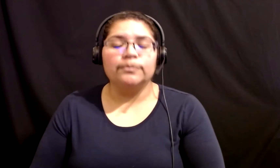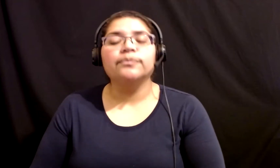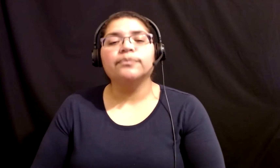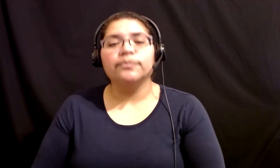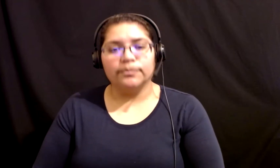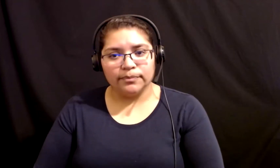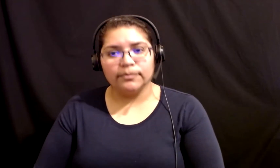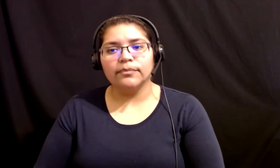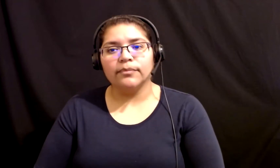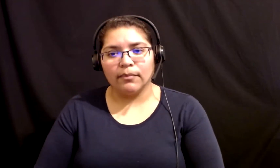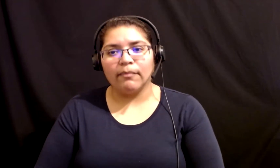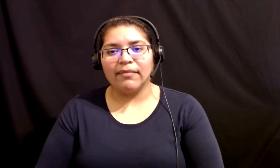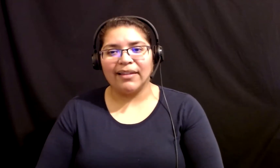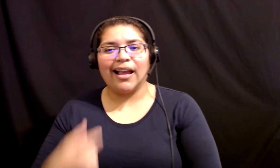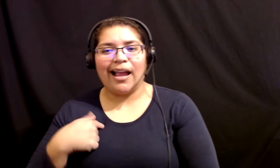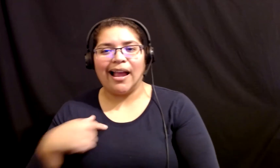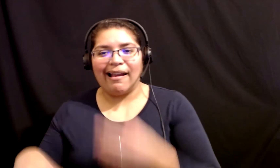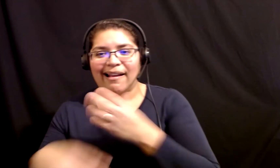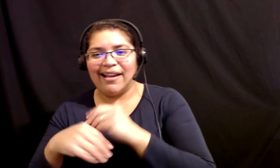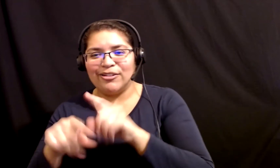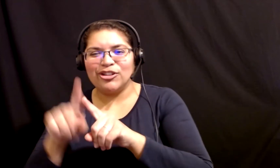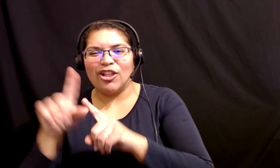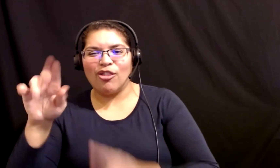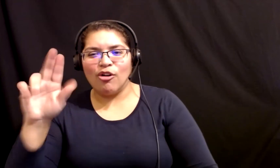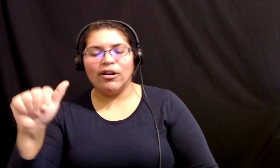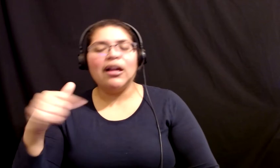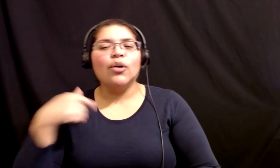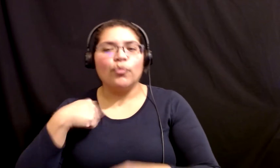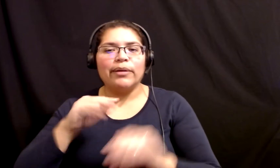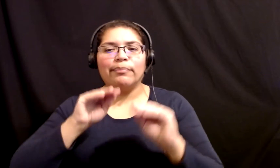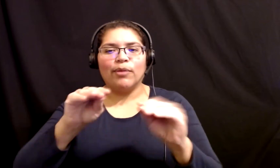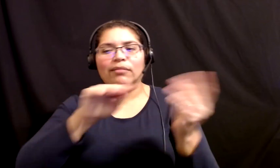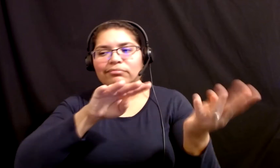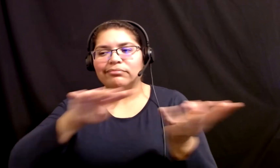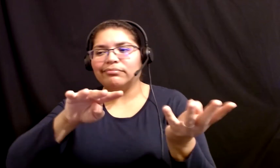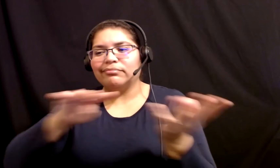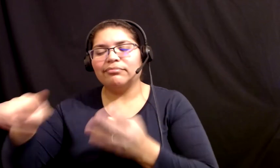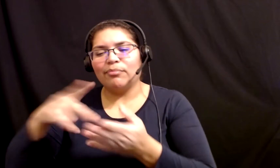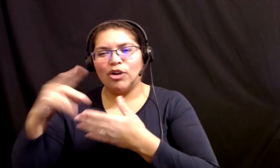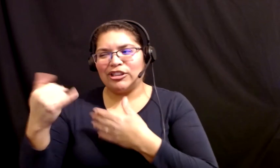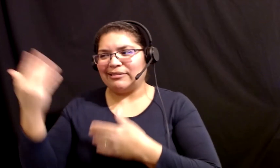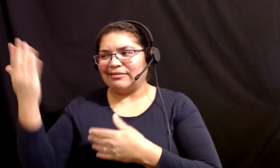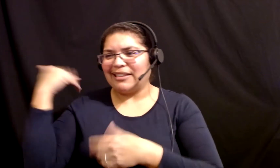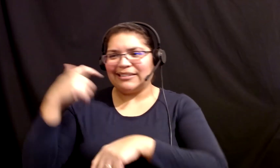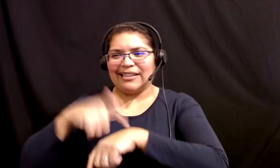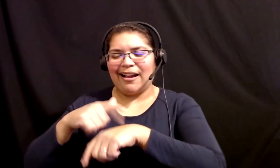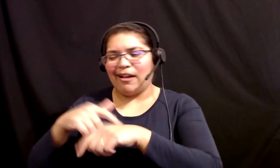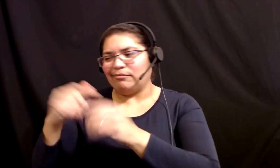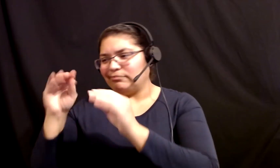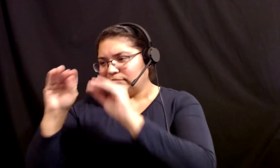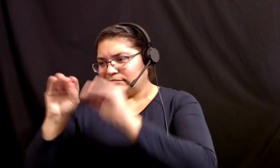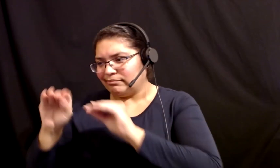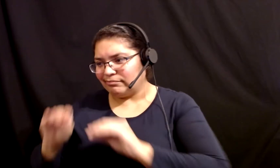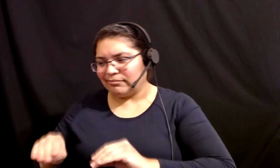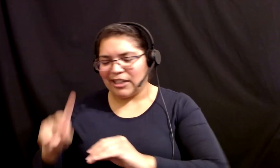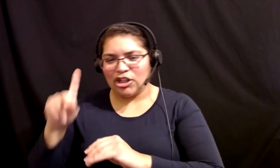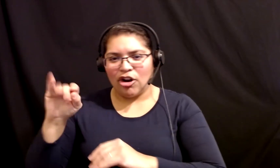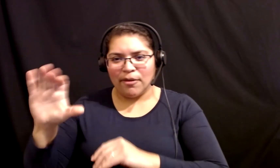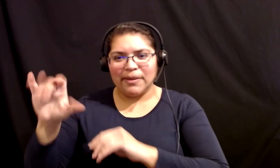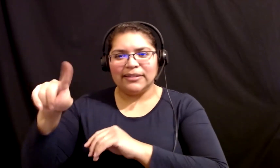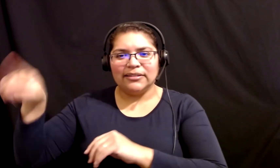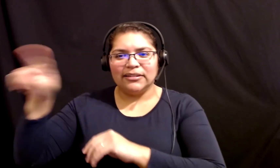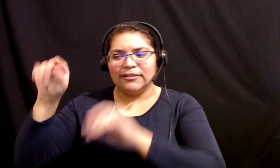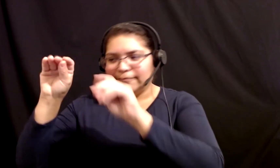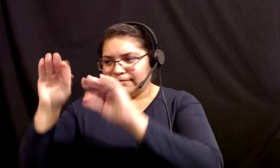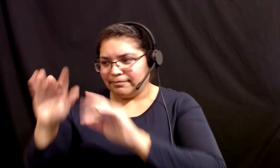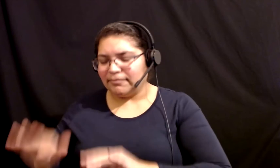Okay. Yeah, so I was going to add that we put all of our pipeline projects into a document the other day that, and there's